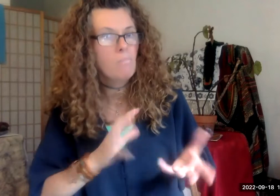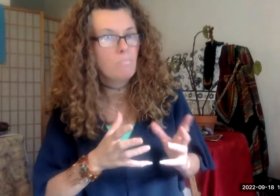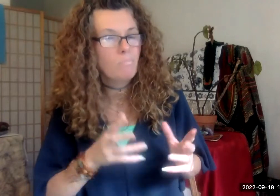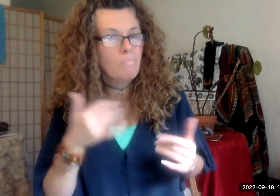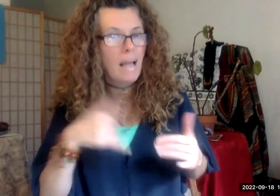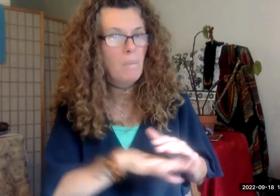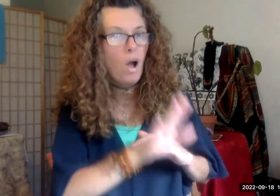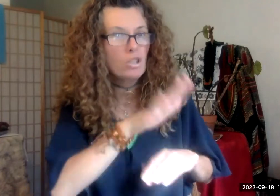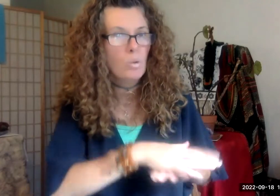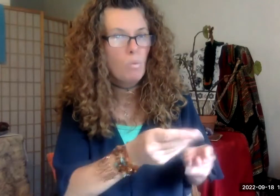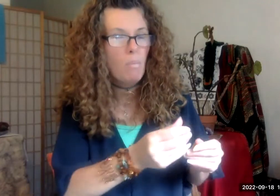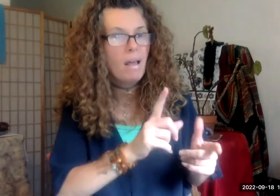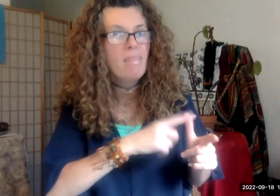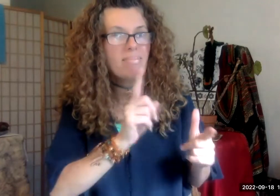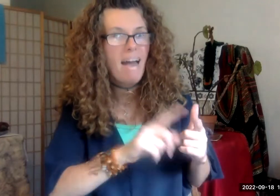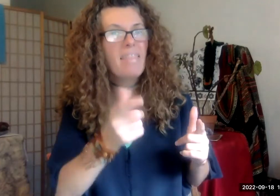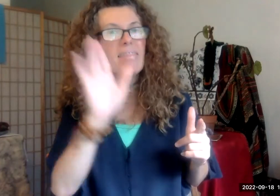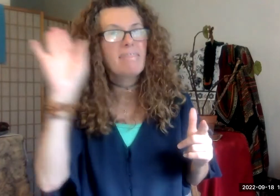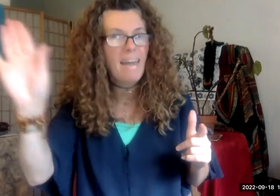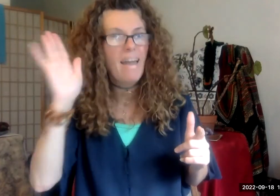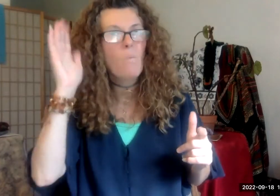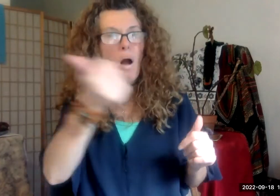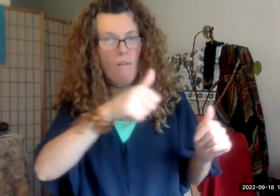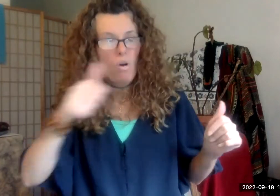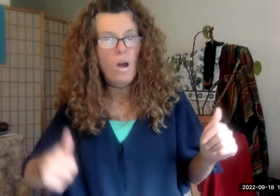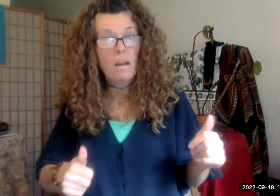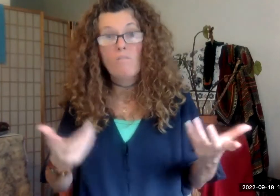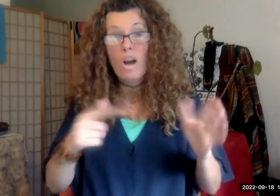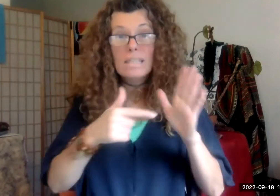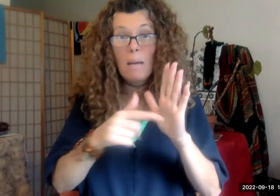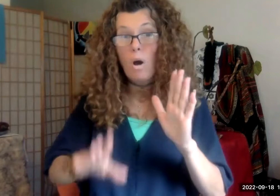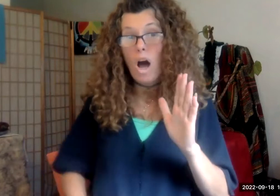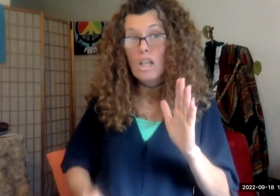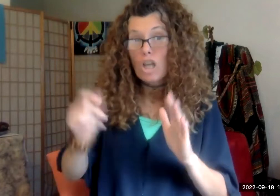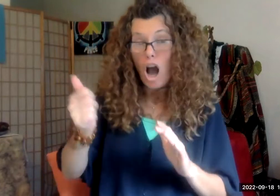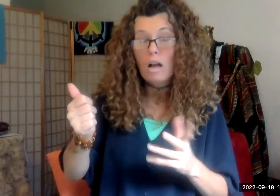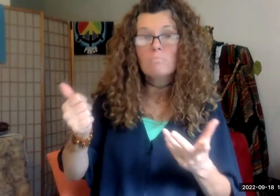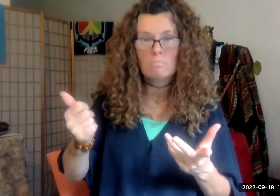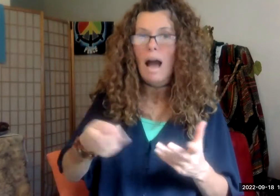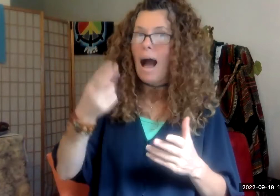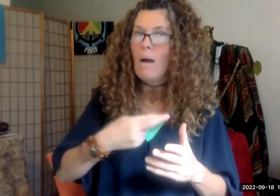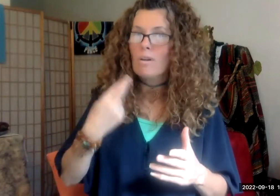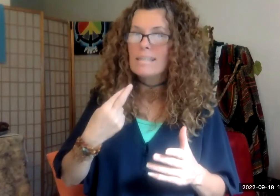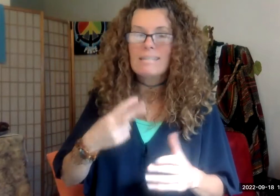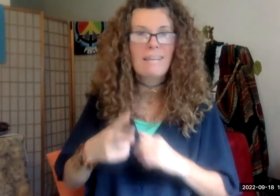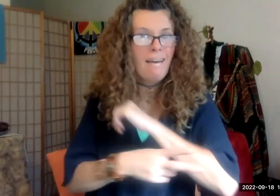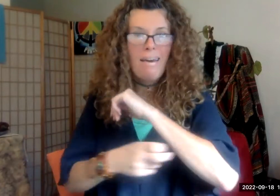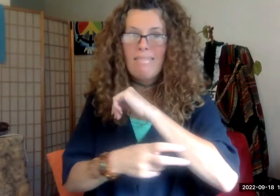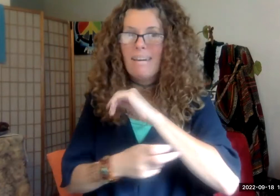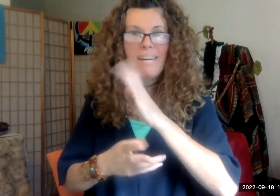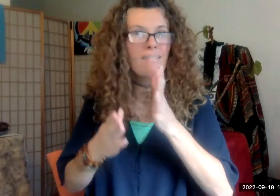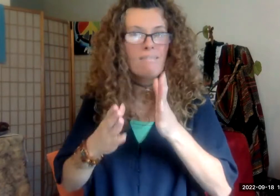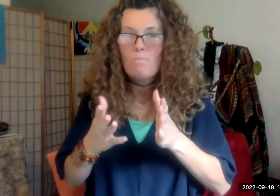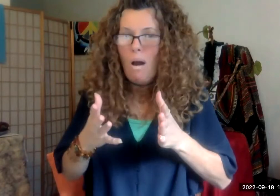property, they're going to go somewhere else. Now, a dog in the yard is a high risk scenario. No thief wants to mess